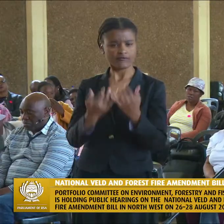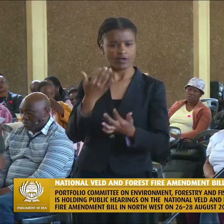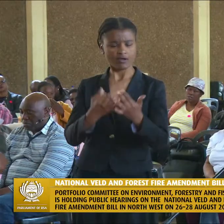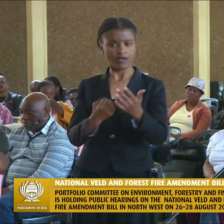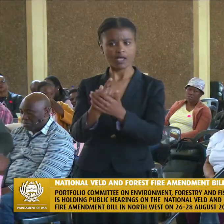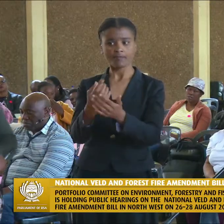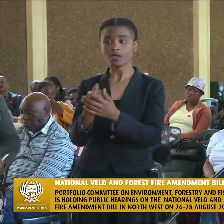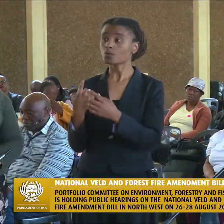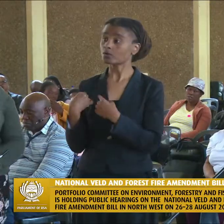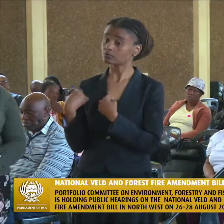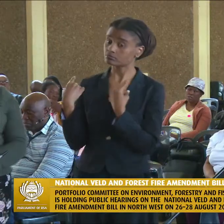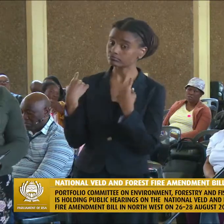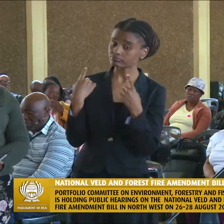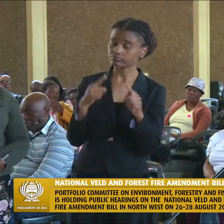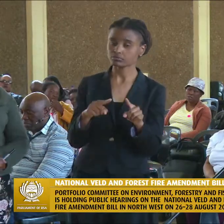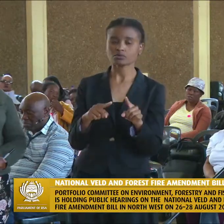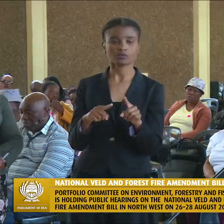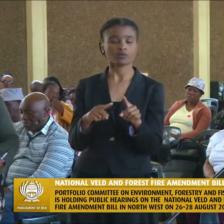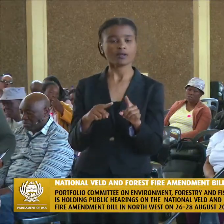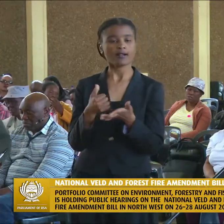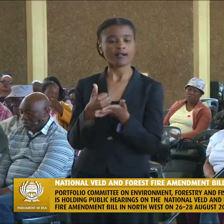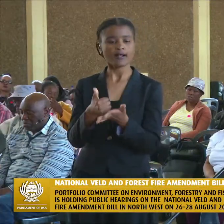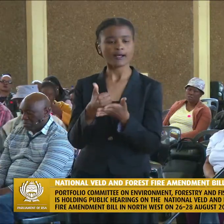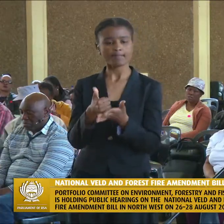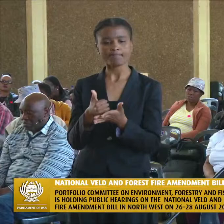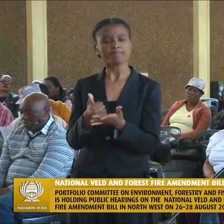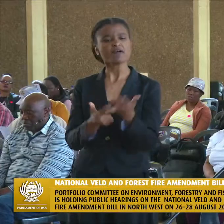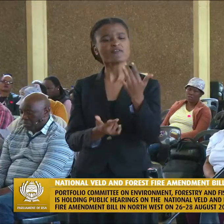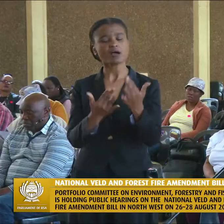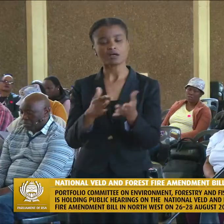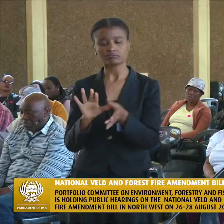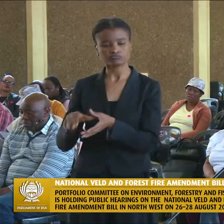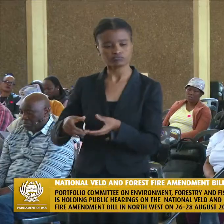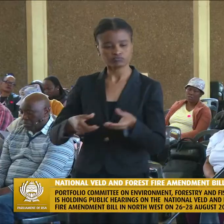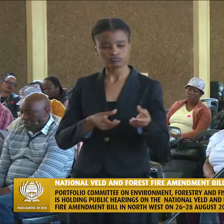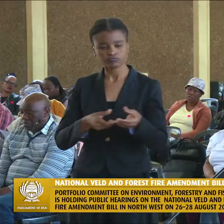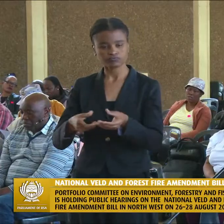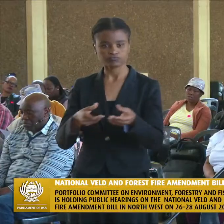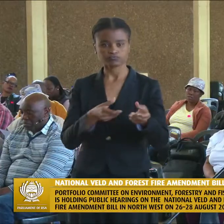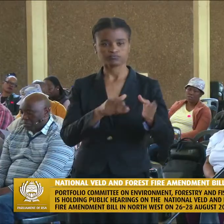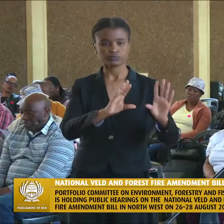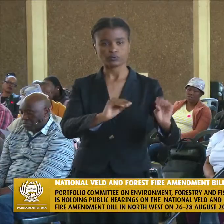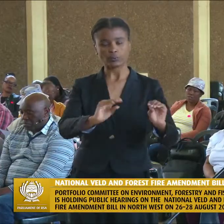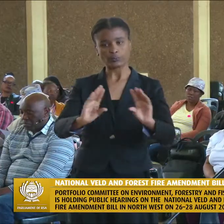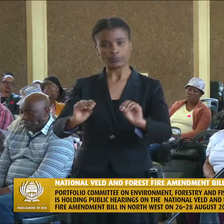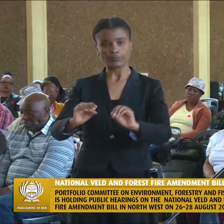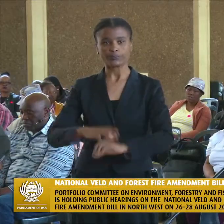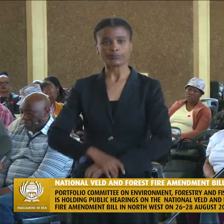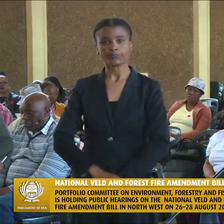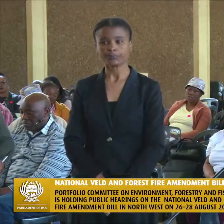last week we assisted in extinguishing the fire in madiben